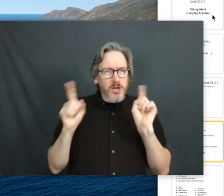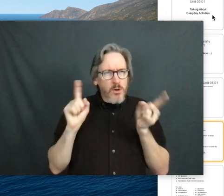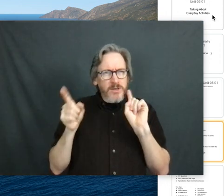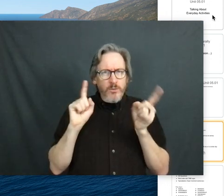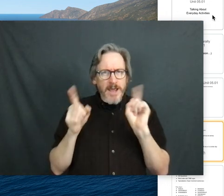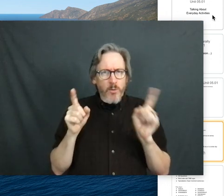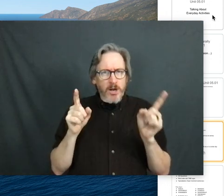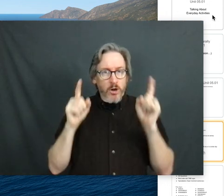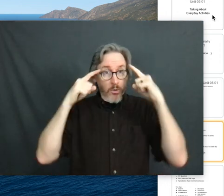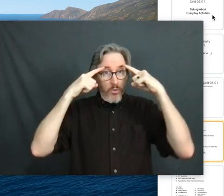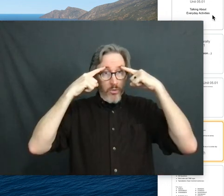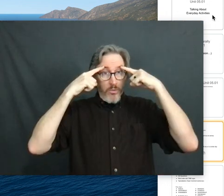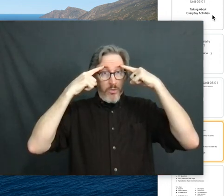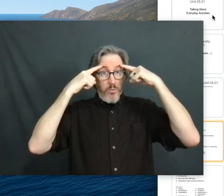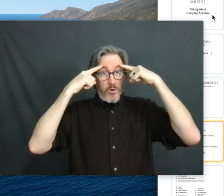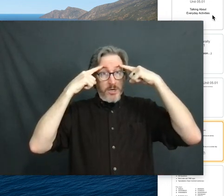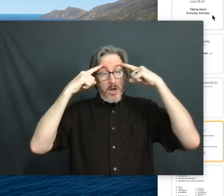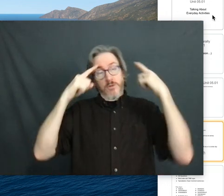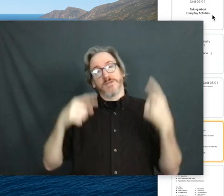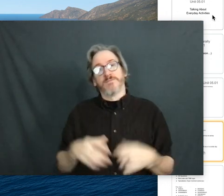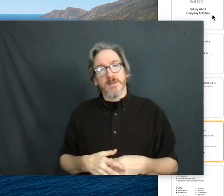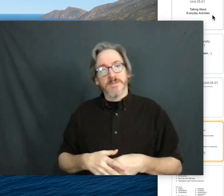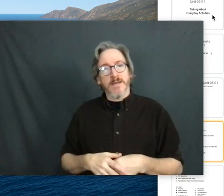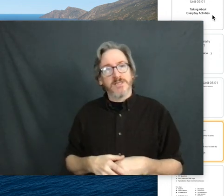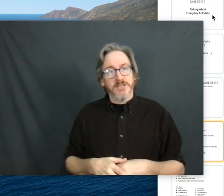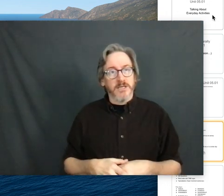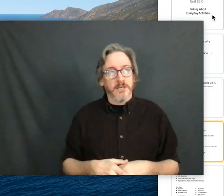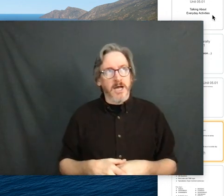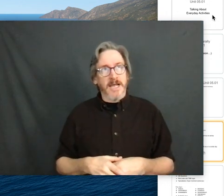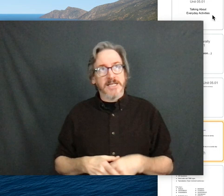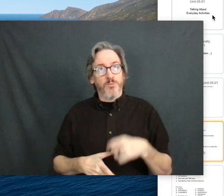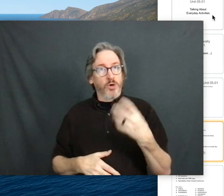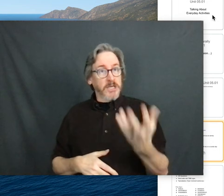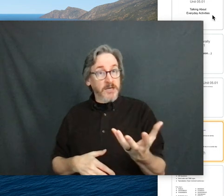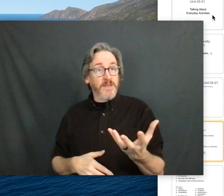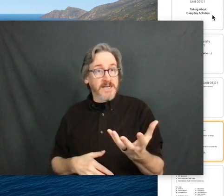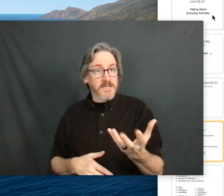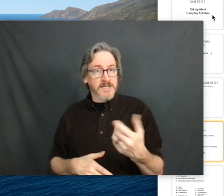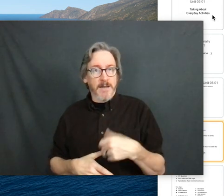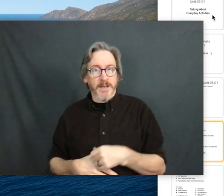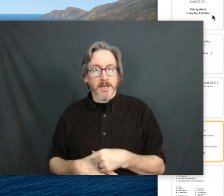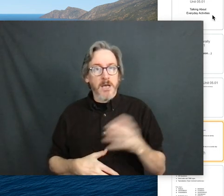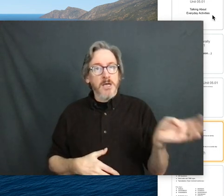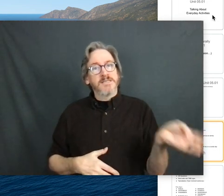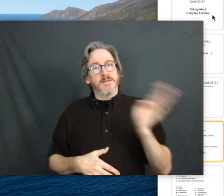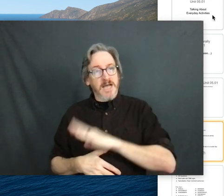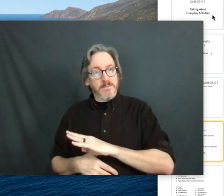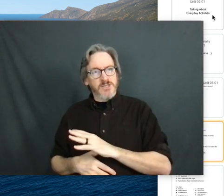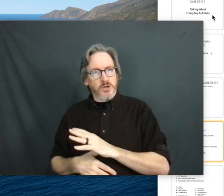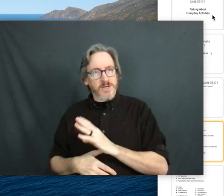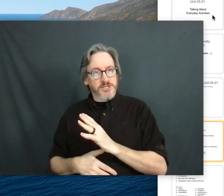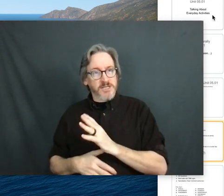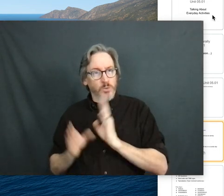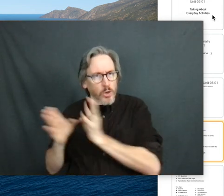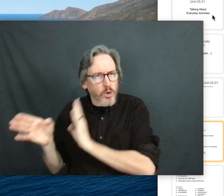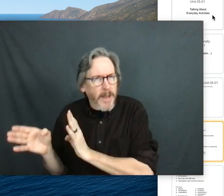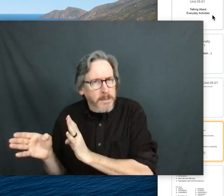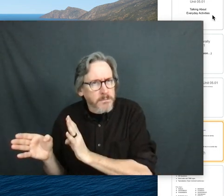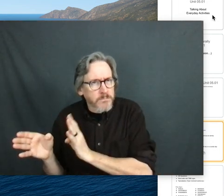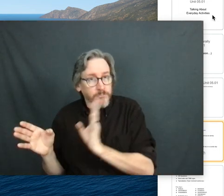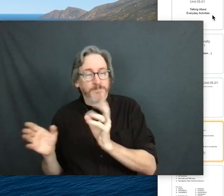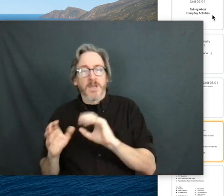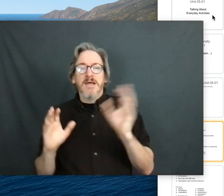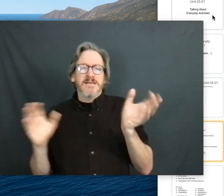So it can go either way where work goes. Sometimes it's more clear that it's the topic. Sometimes the question is work